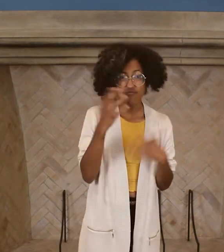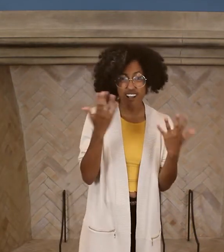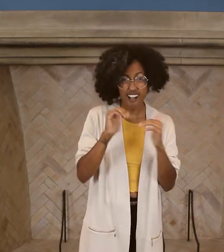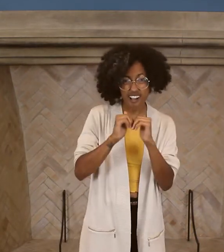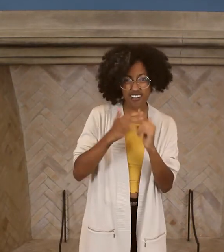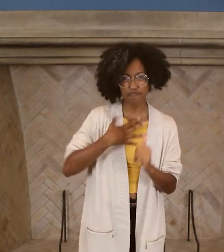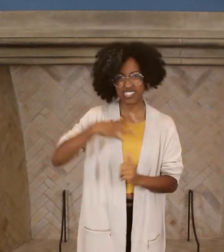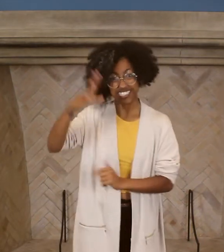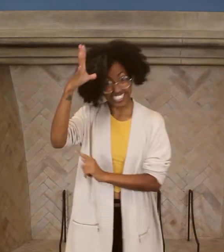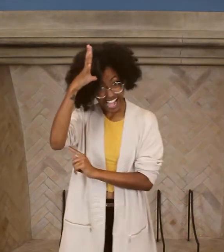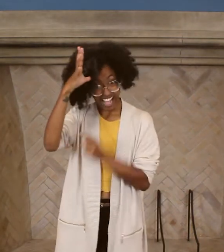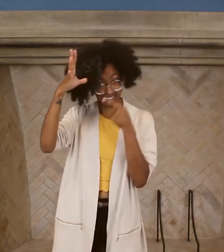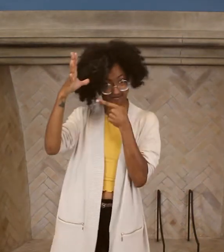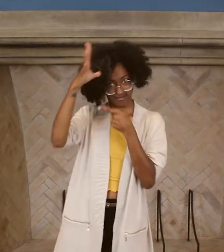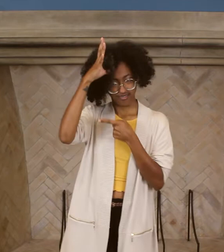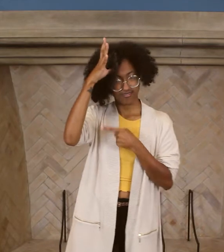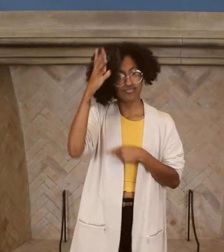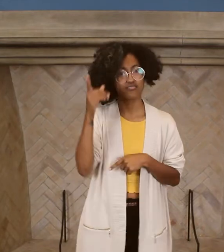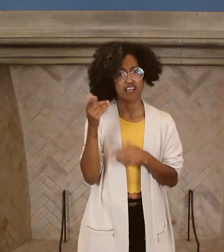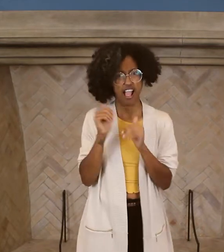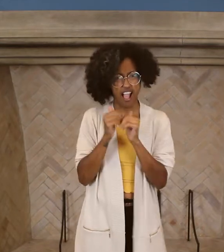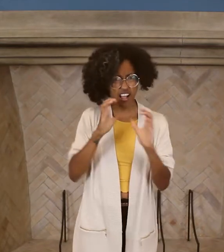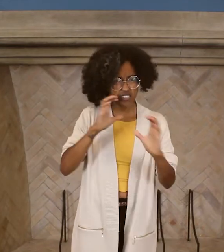And guess how they communicated with me, especially my dad?